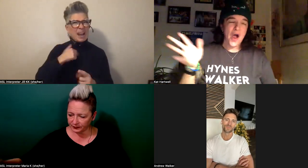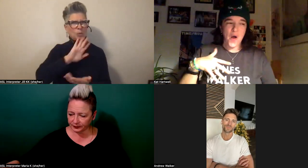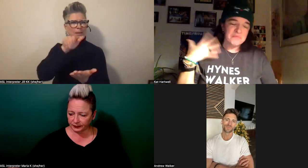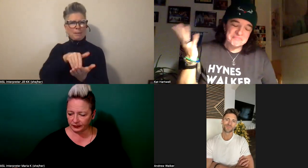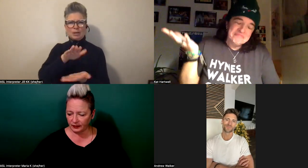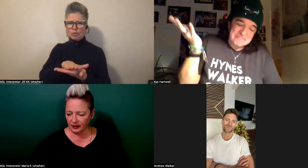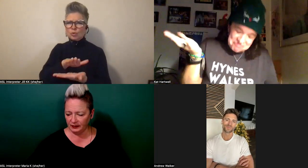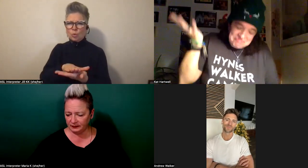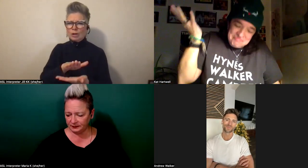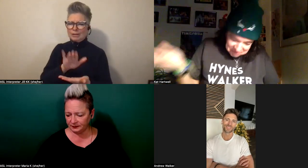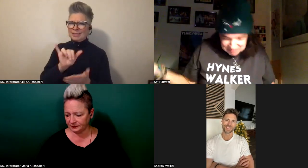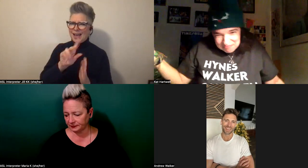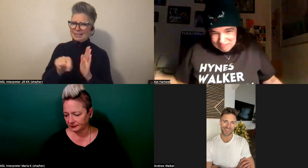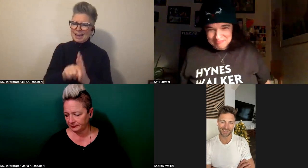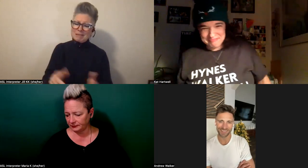time. So